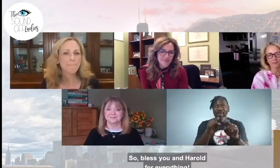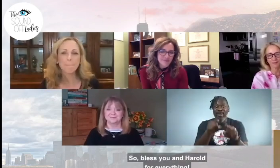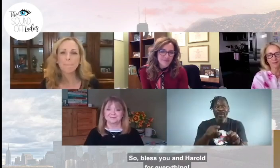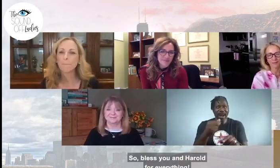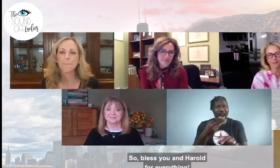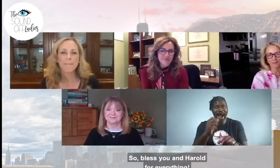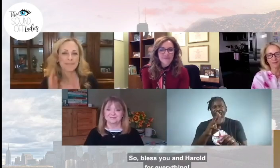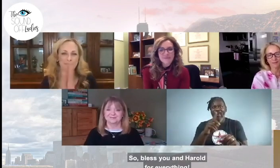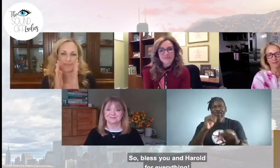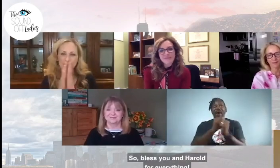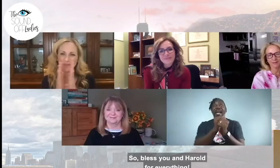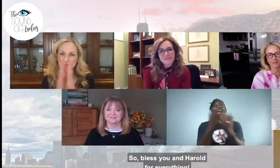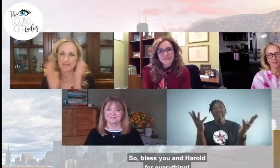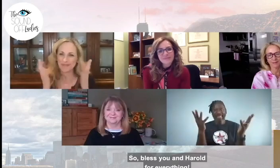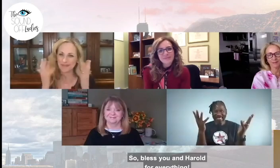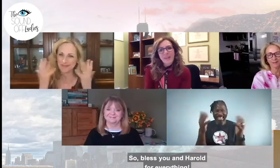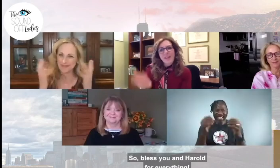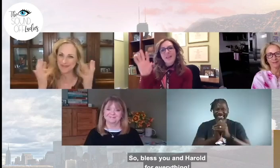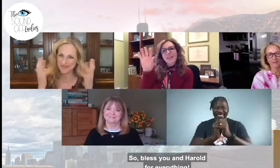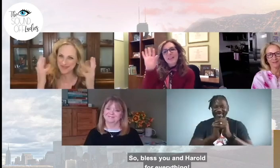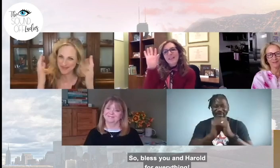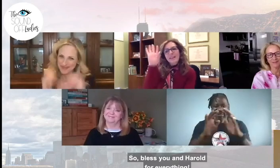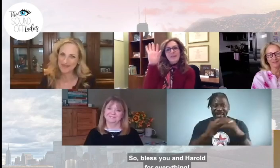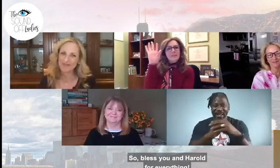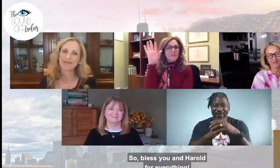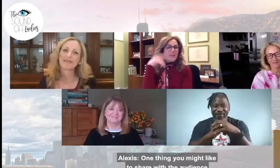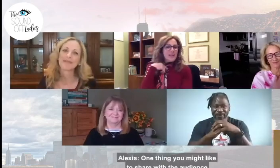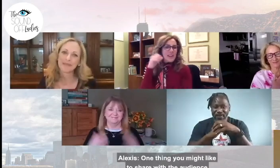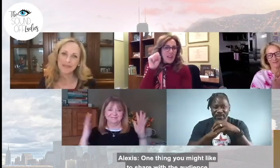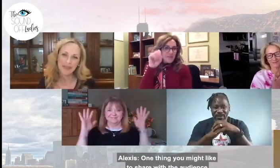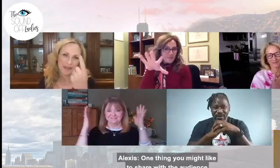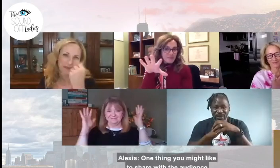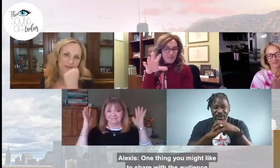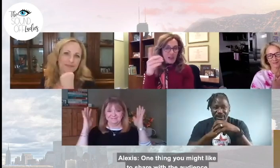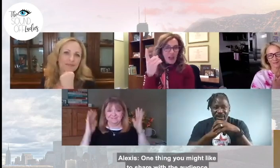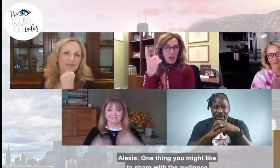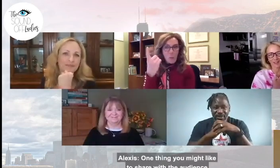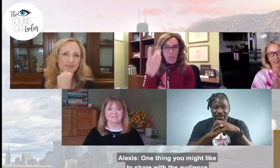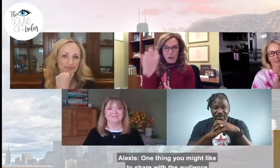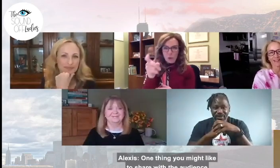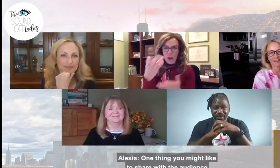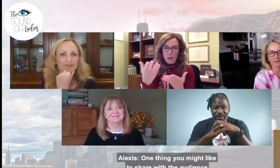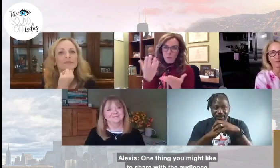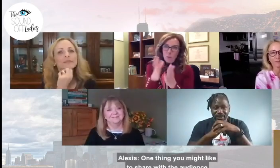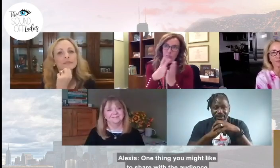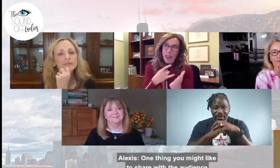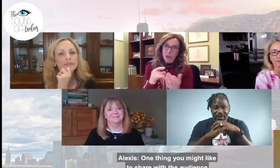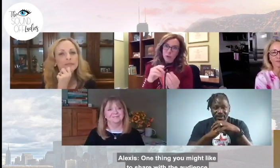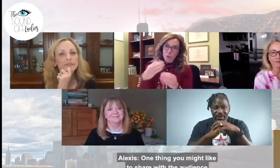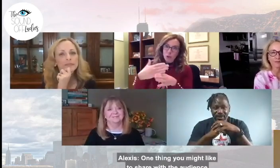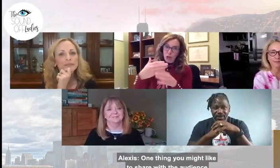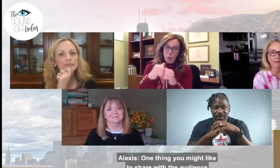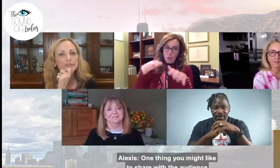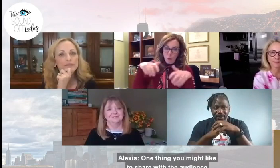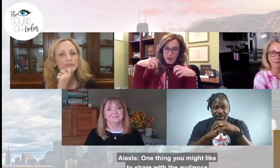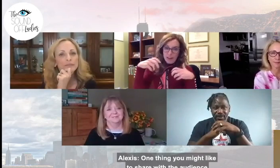love teamwork. And bless you and Harold for everything. I wanted to add one thing, Alexa